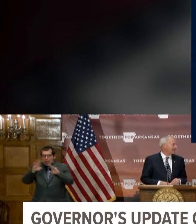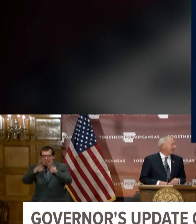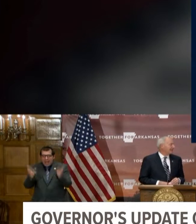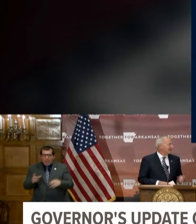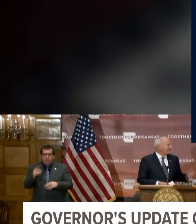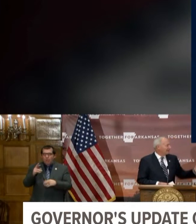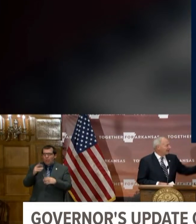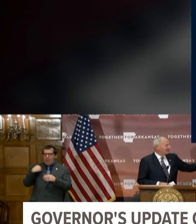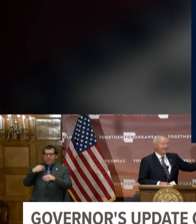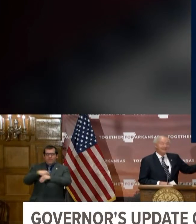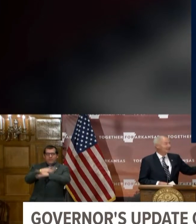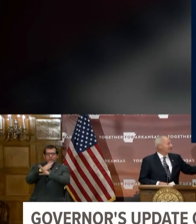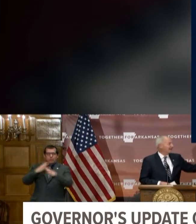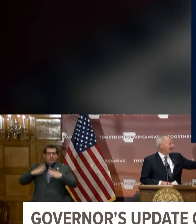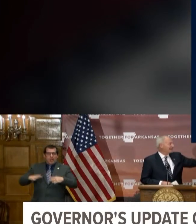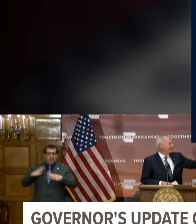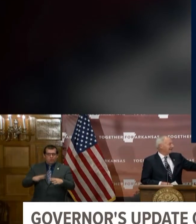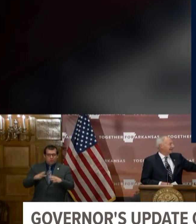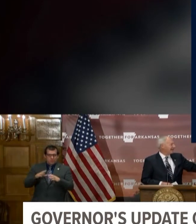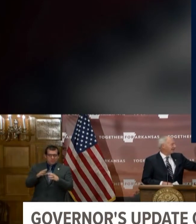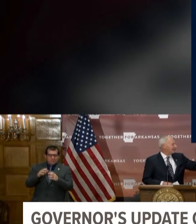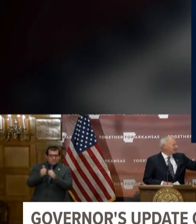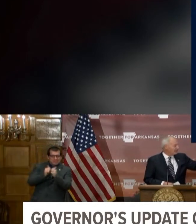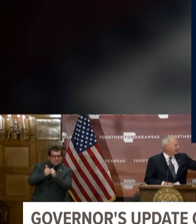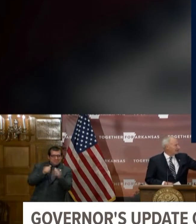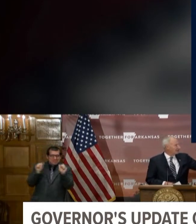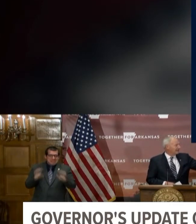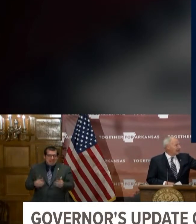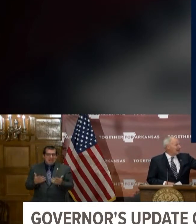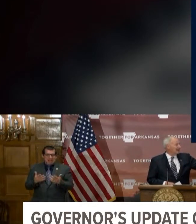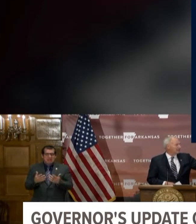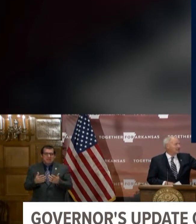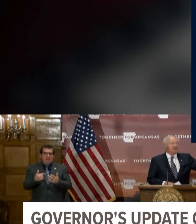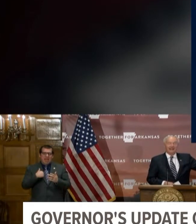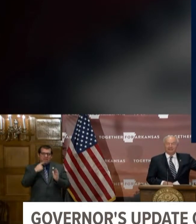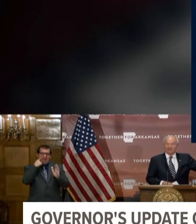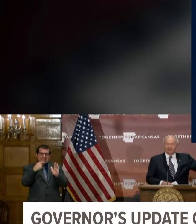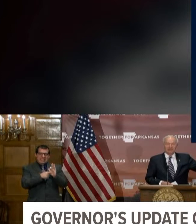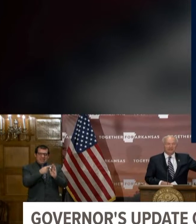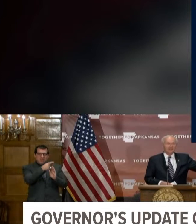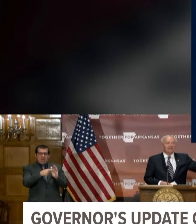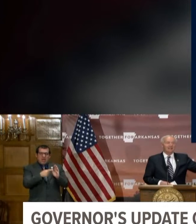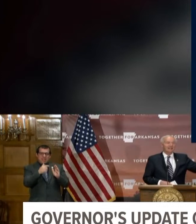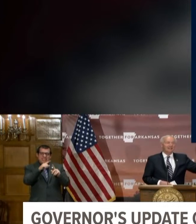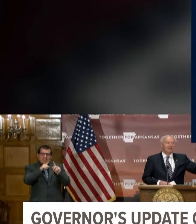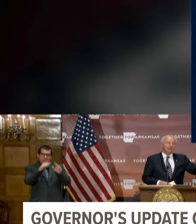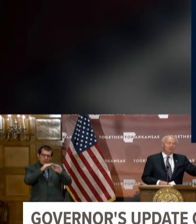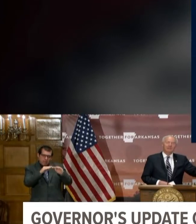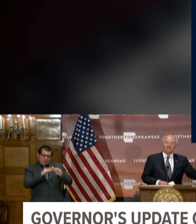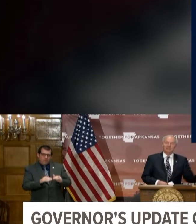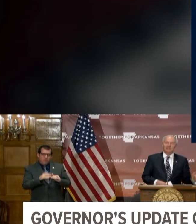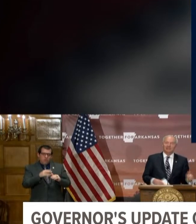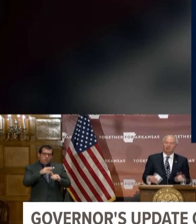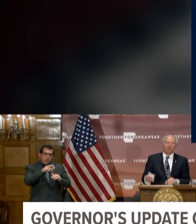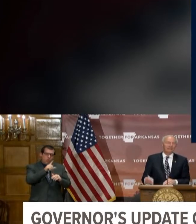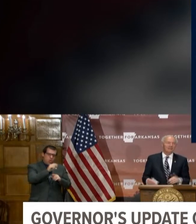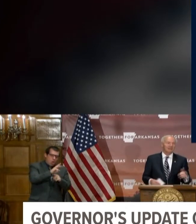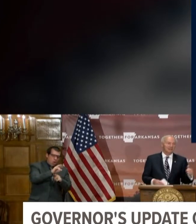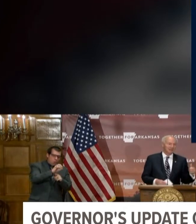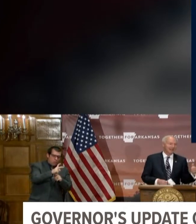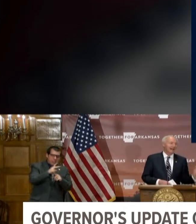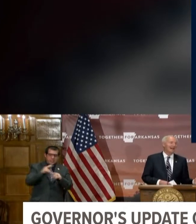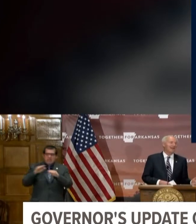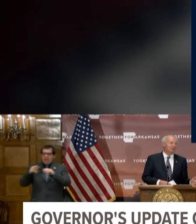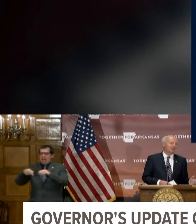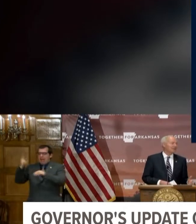contest. There are identified in the guidance moderate and higher risk activities. And so you can see what we